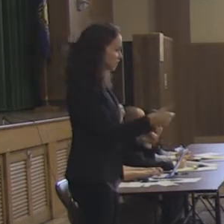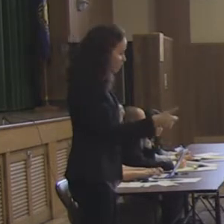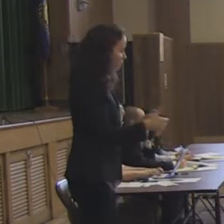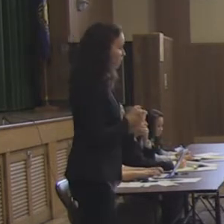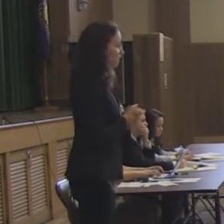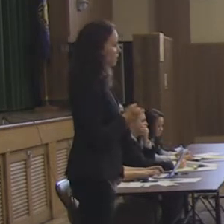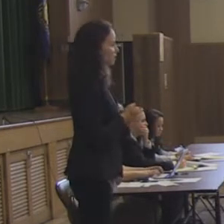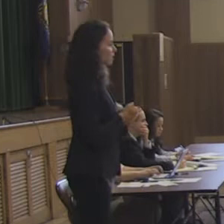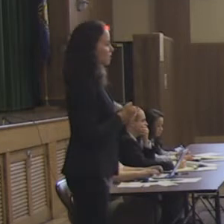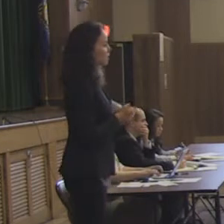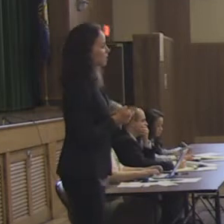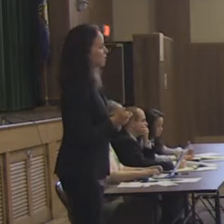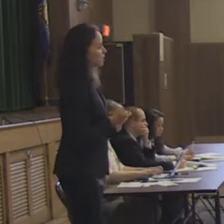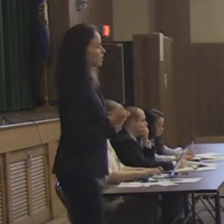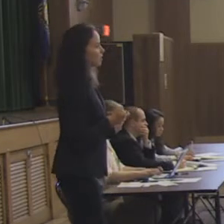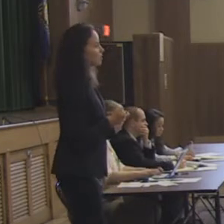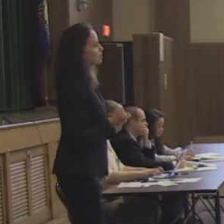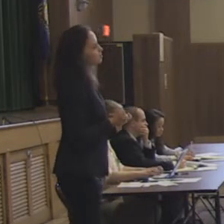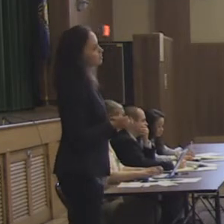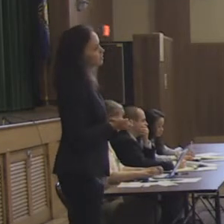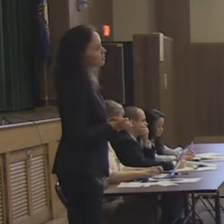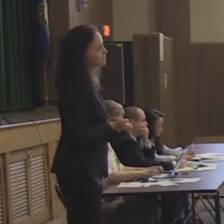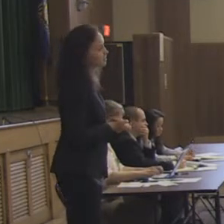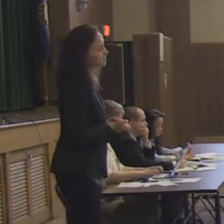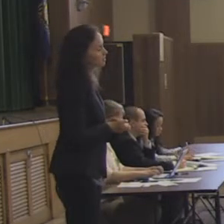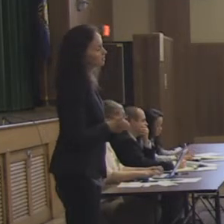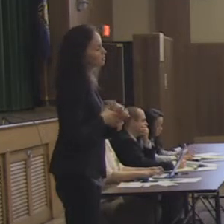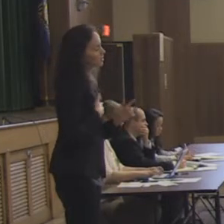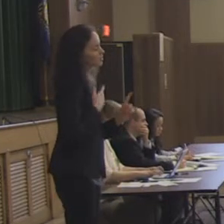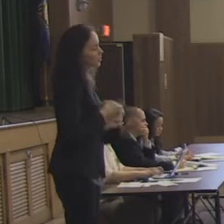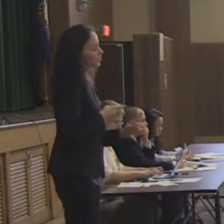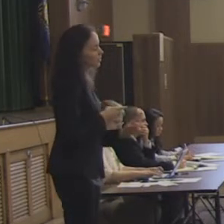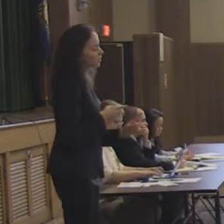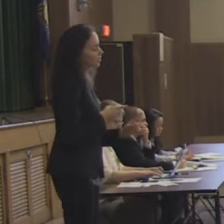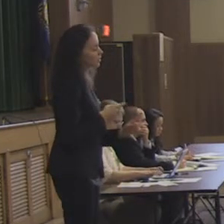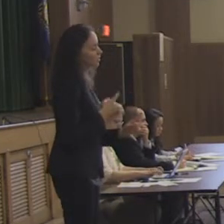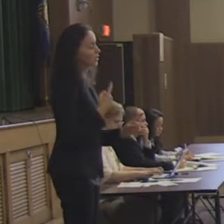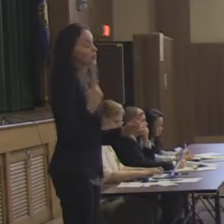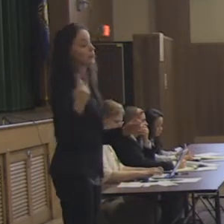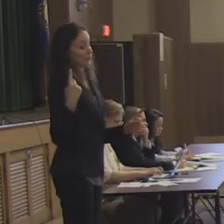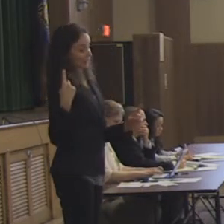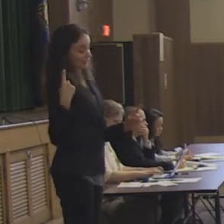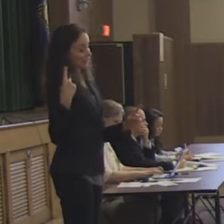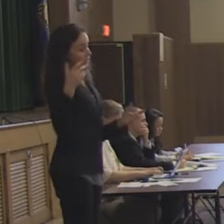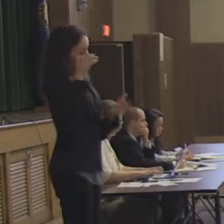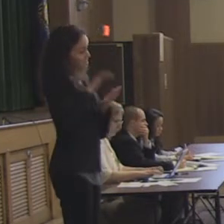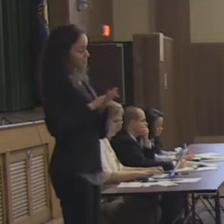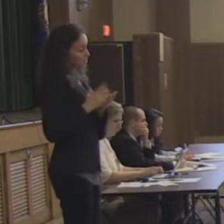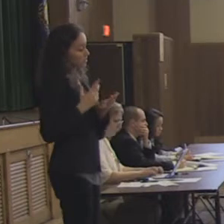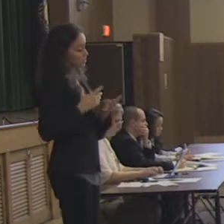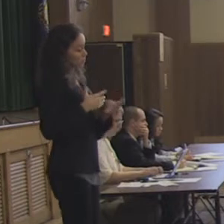I guess where I'm coming from is that we were able to eventually send him